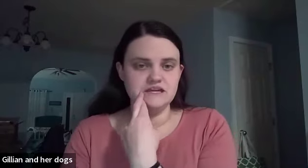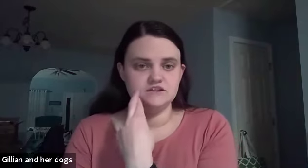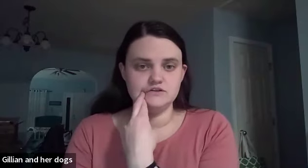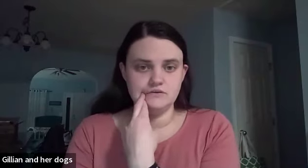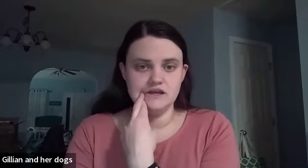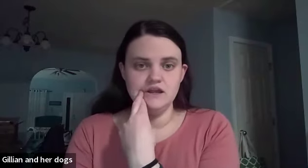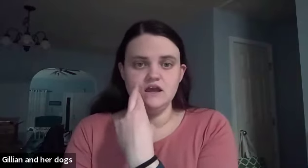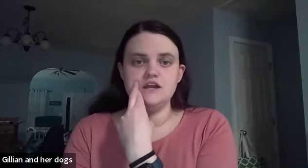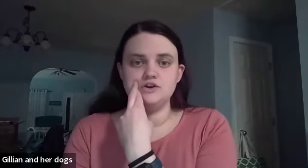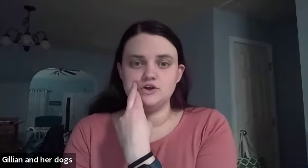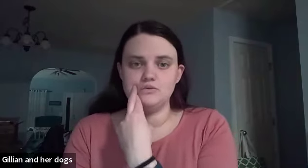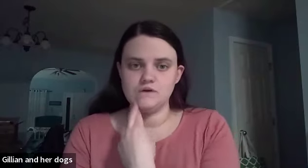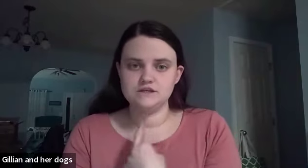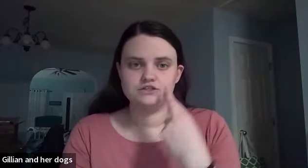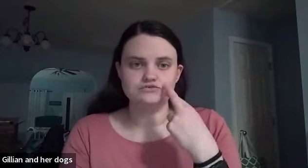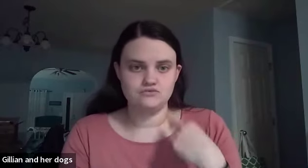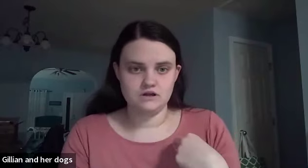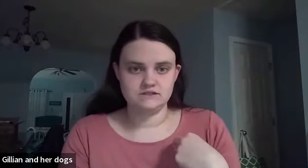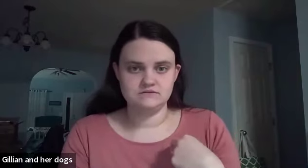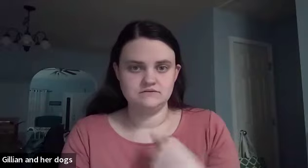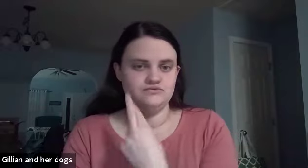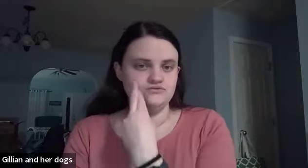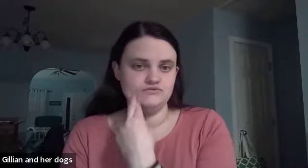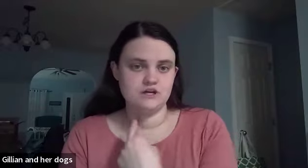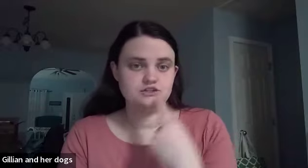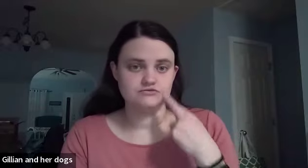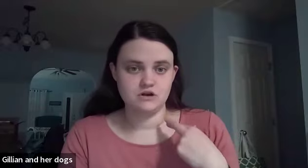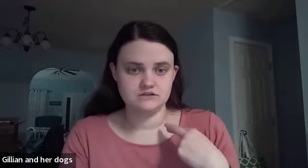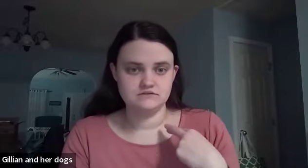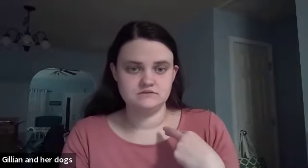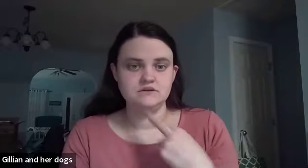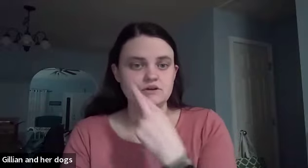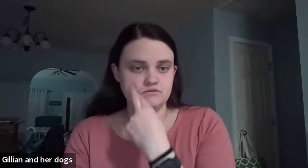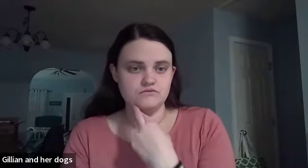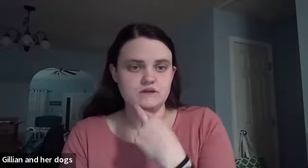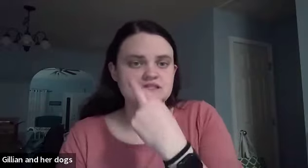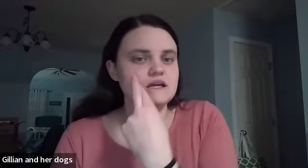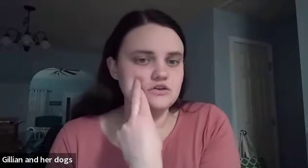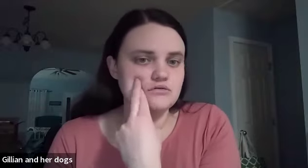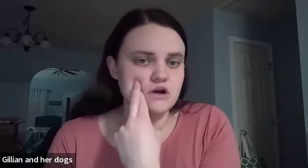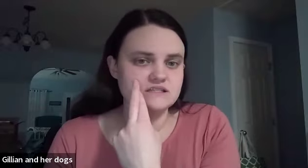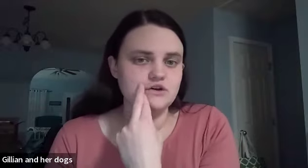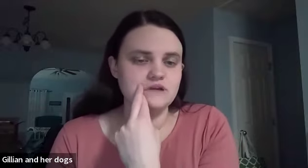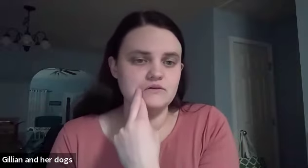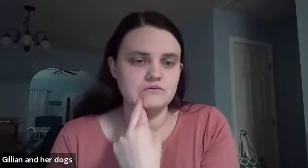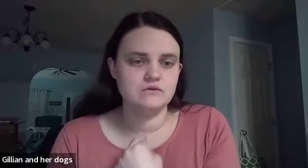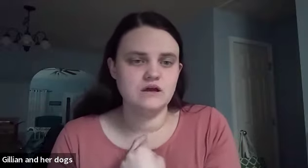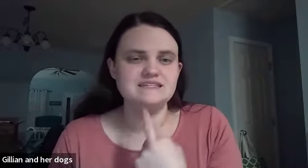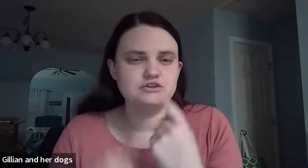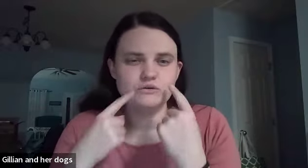hand, it's on your right. And you're going to go restaurant, restaurant. It's like you go down. It's like you're going